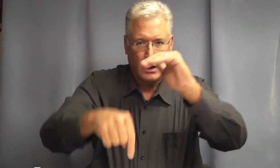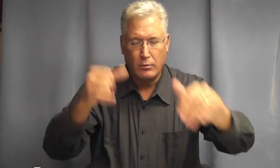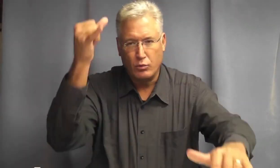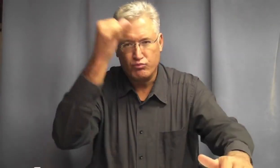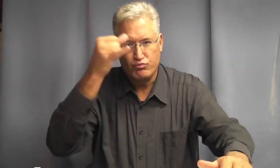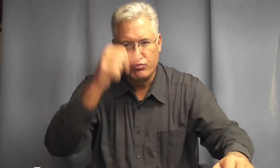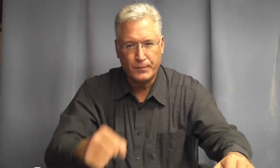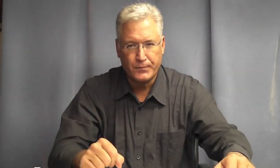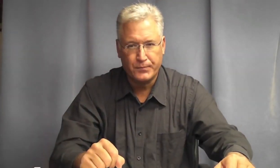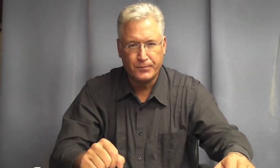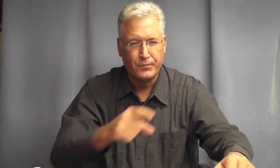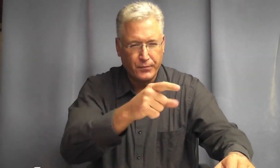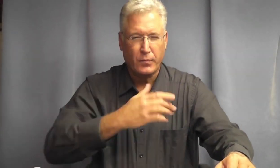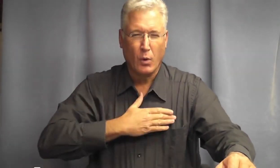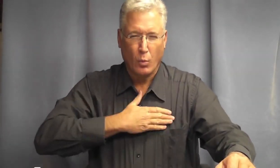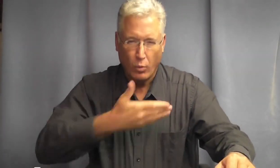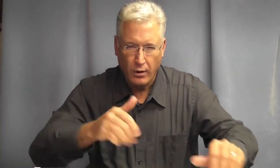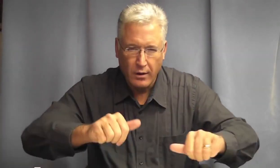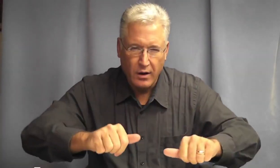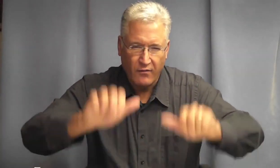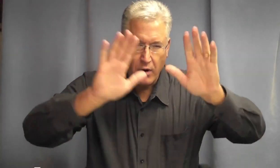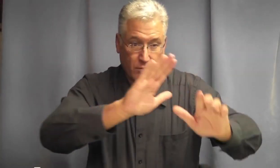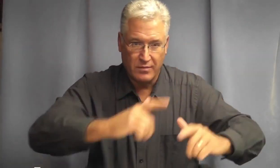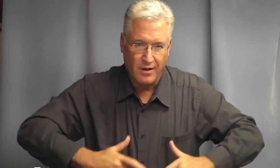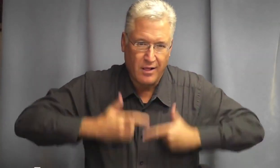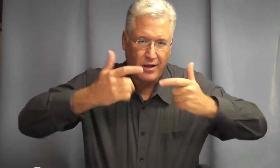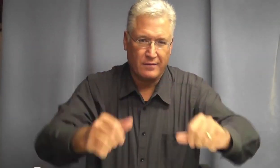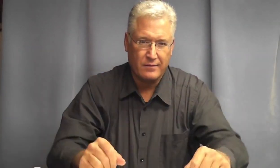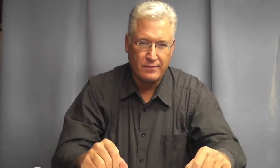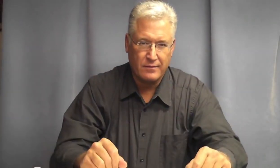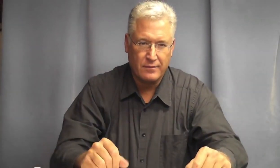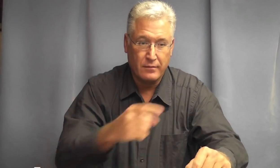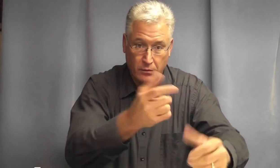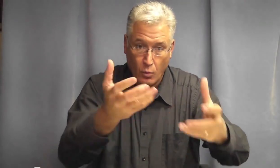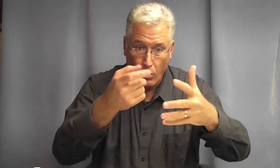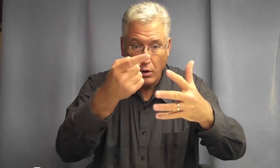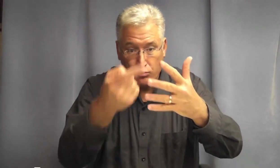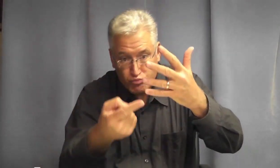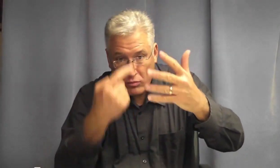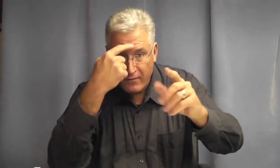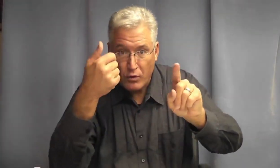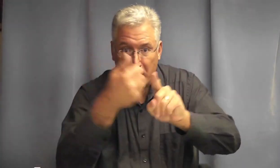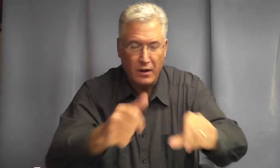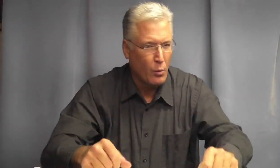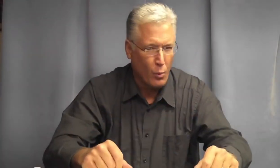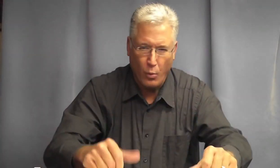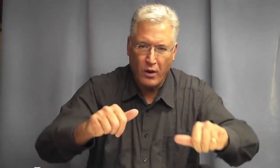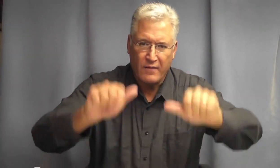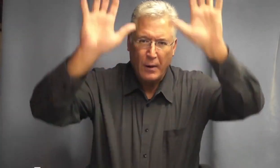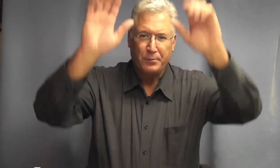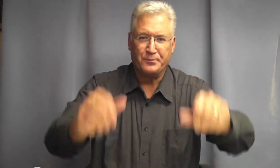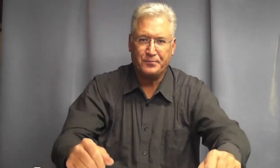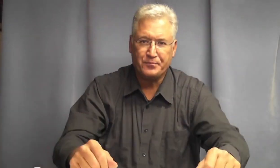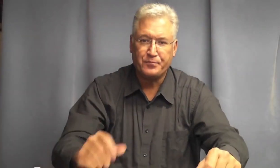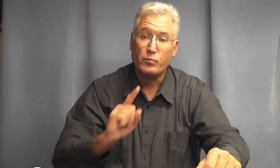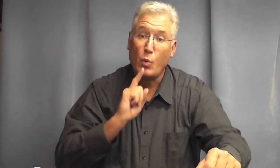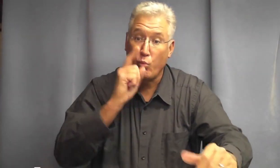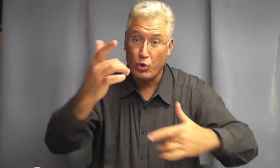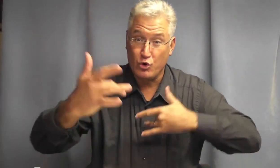other Christians also. He was willing to lay down his life for them. Was he concerned about everything in himself? No, he would give